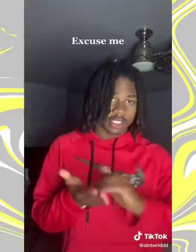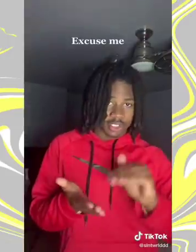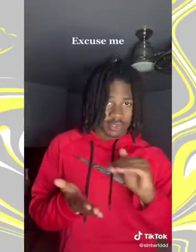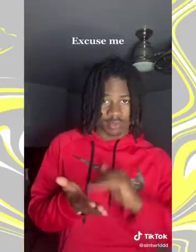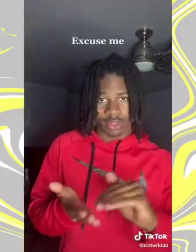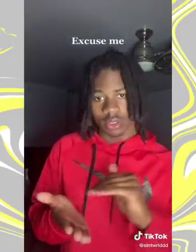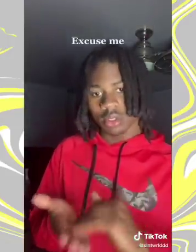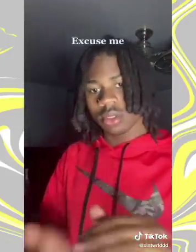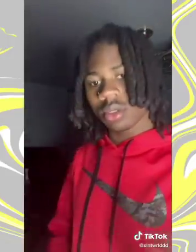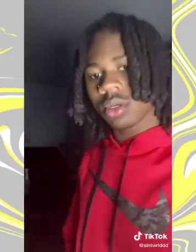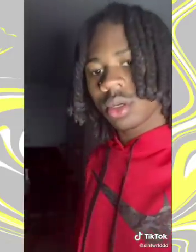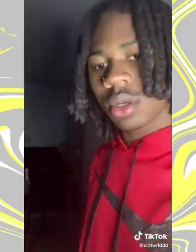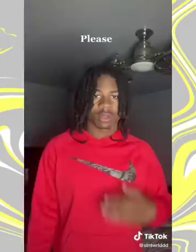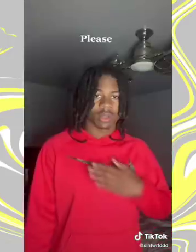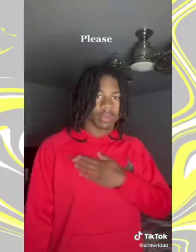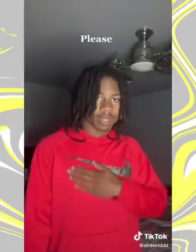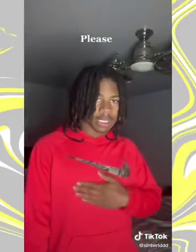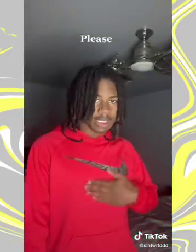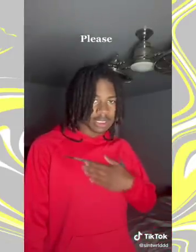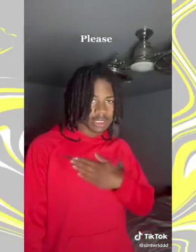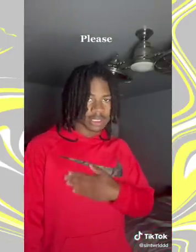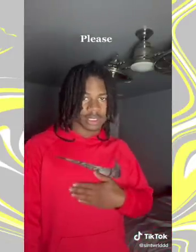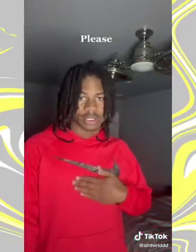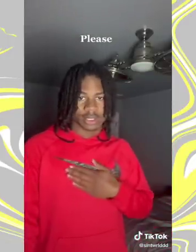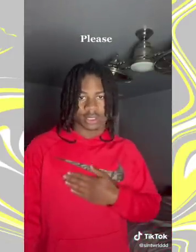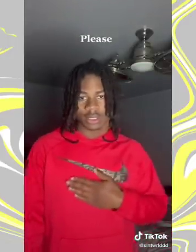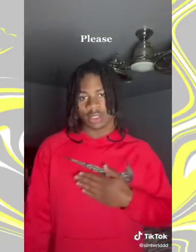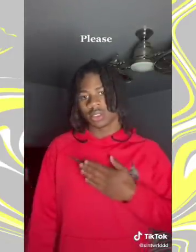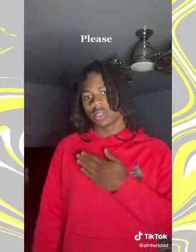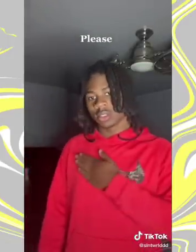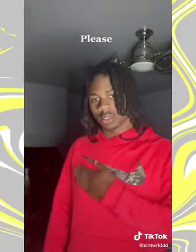Excuse me. Please.